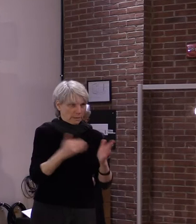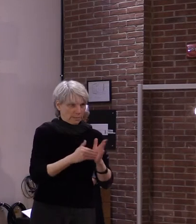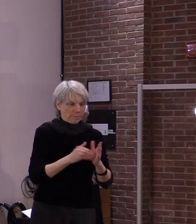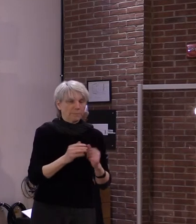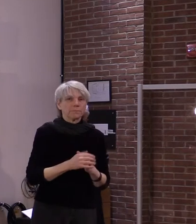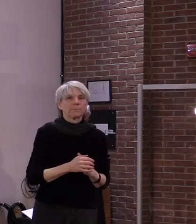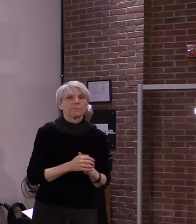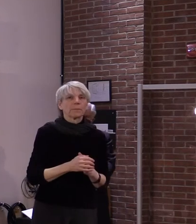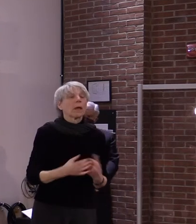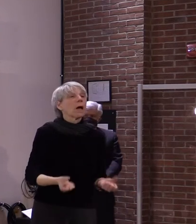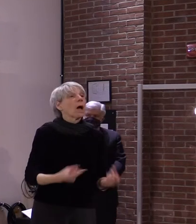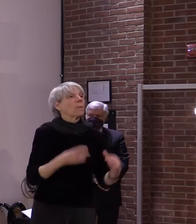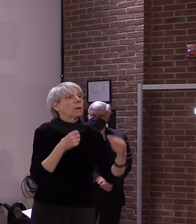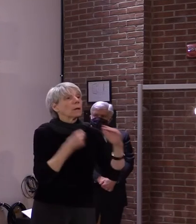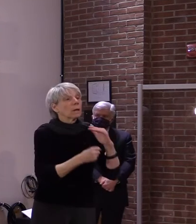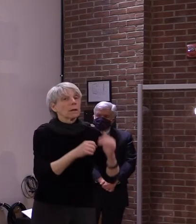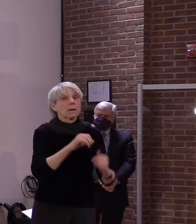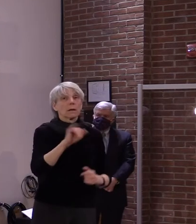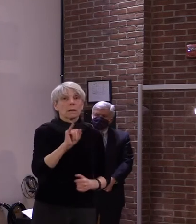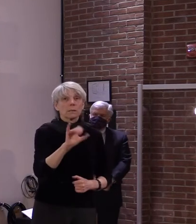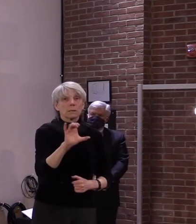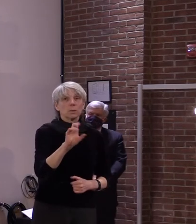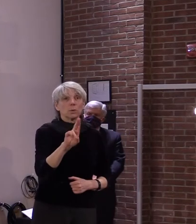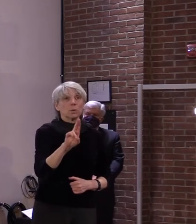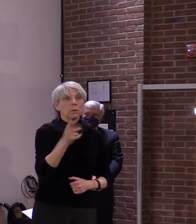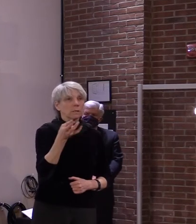icu at 17.